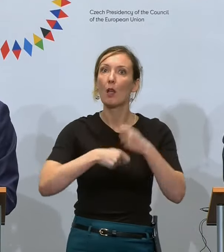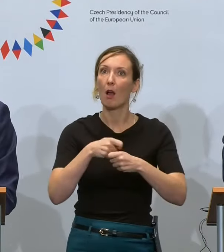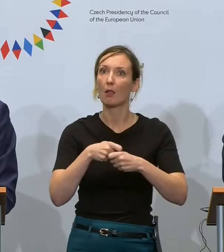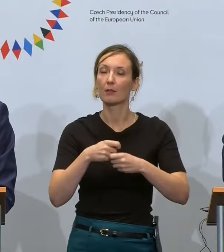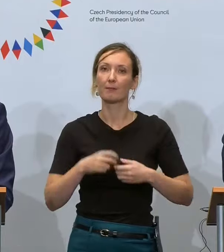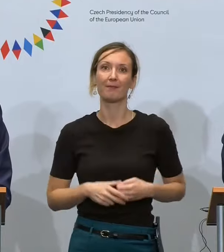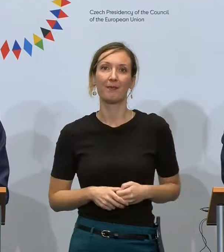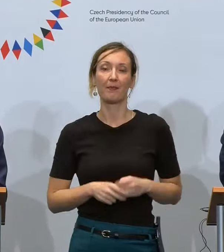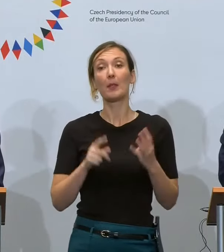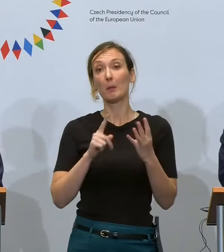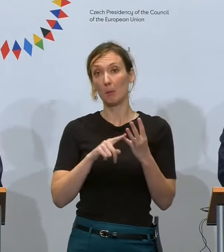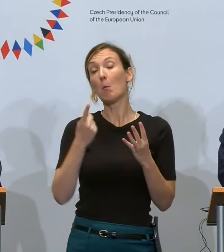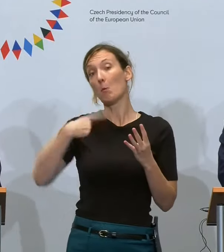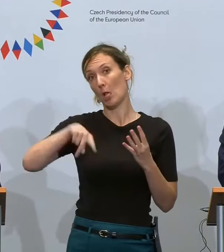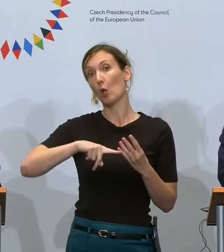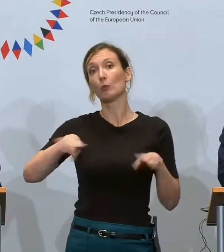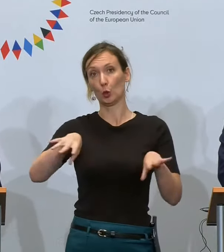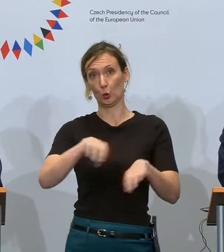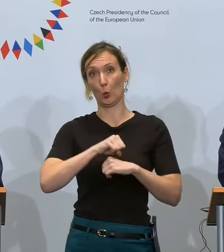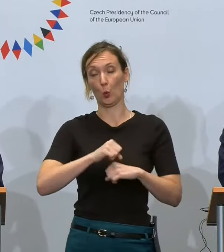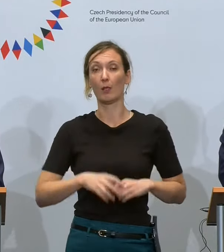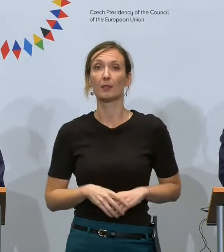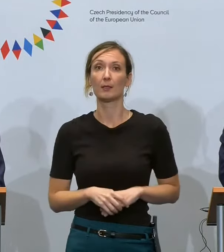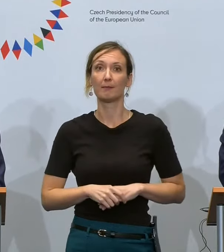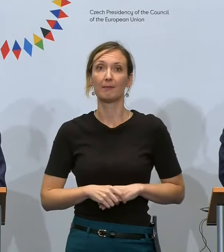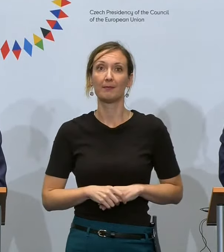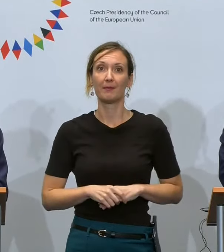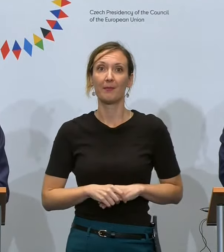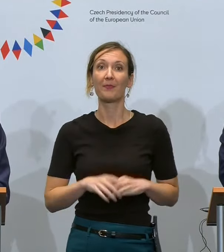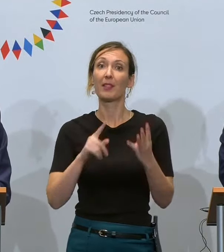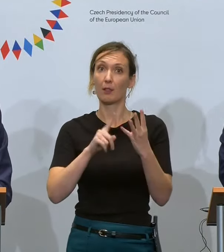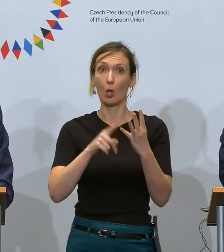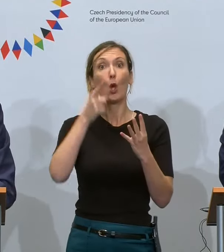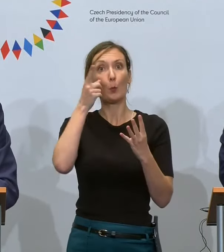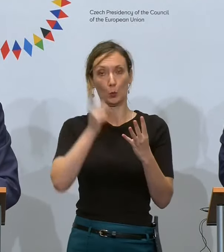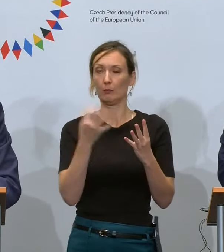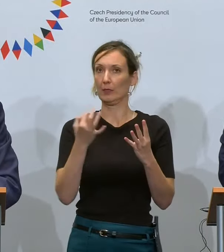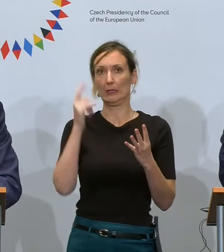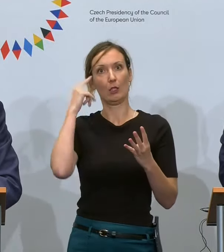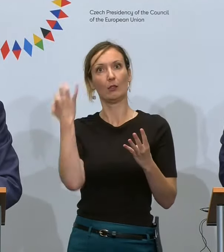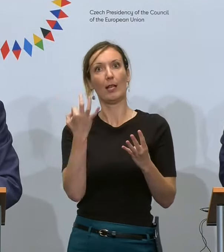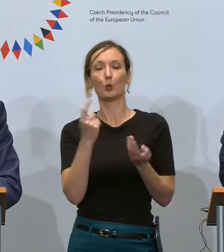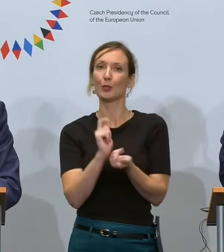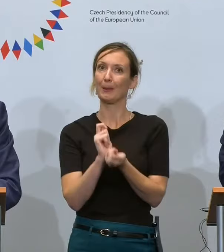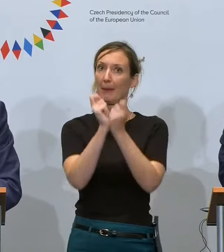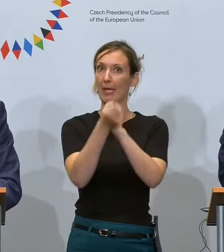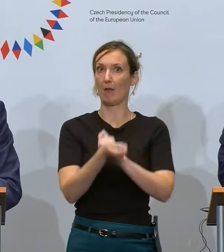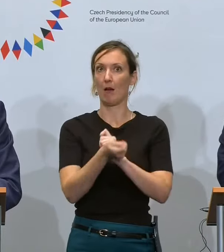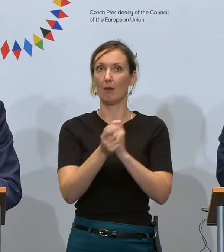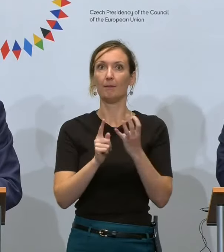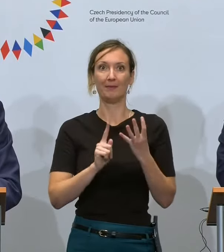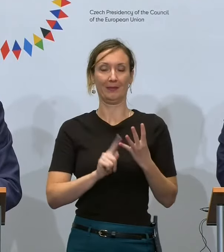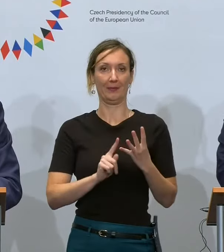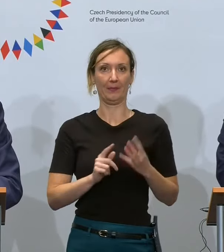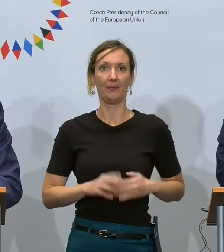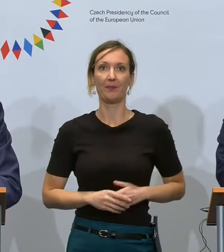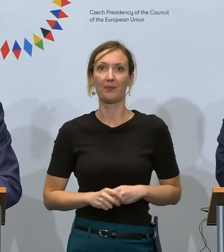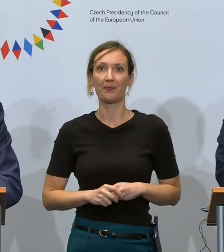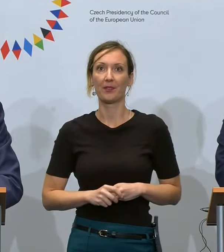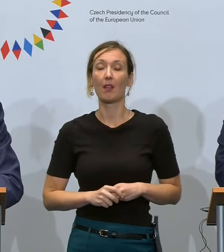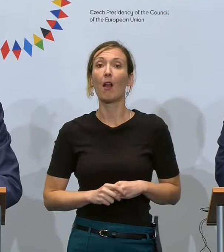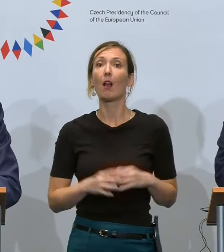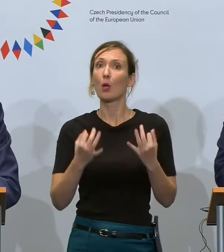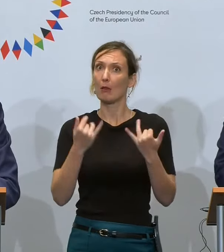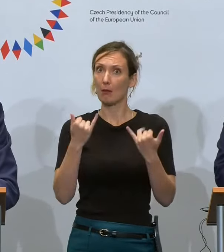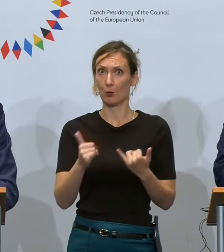was a common understanding that this also has to be addressed. And this situation